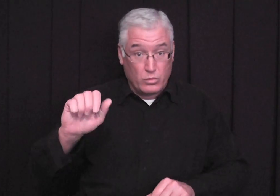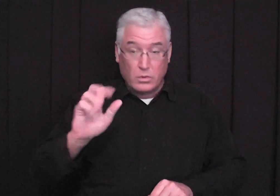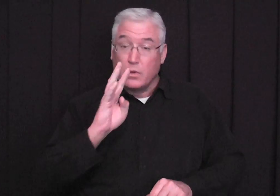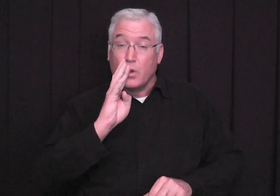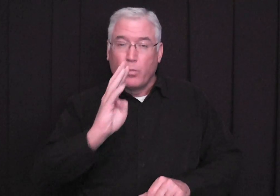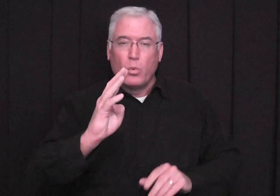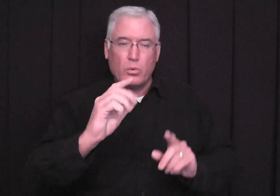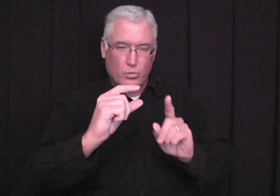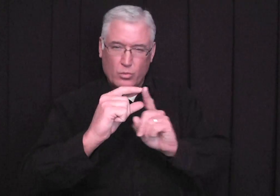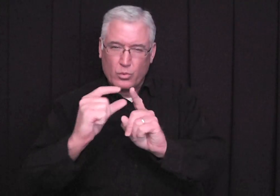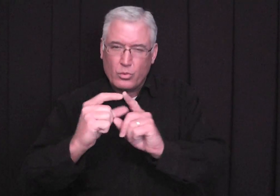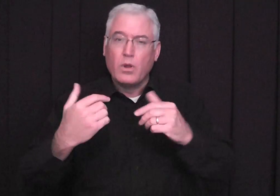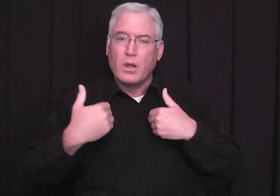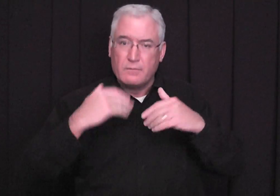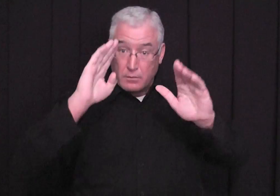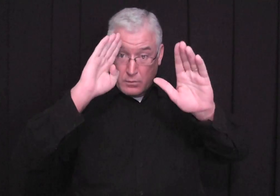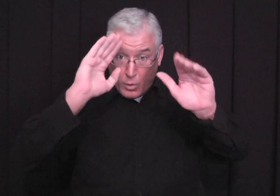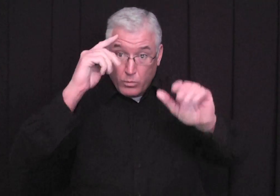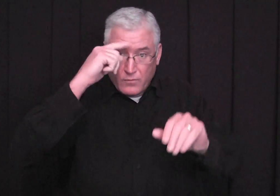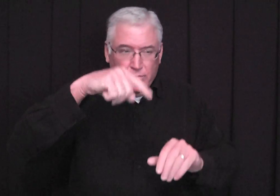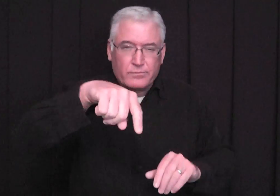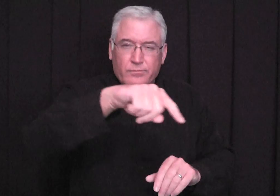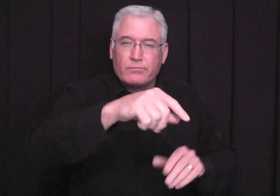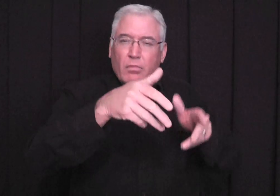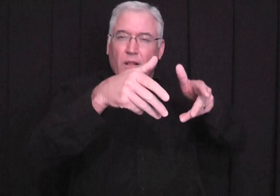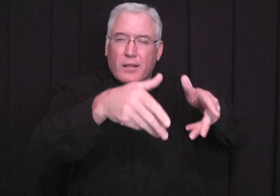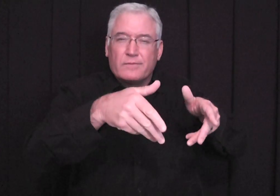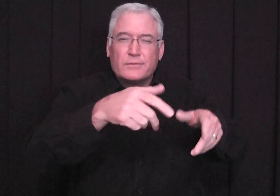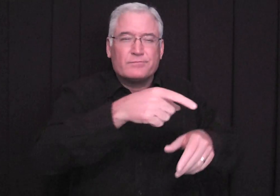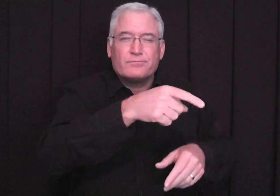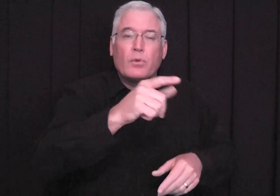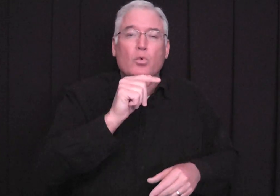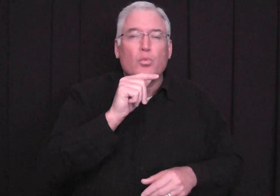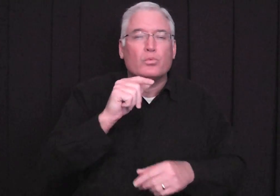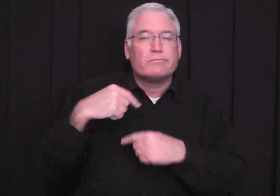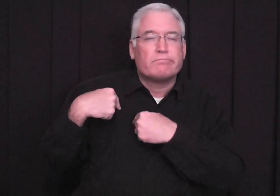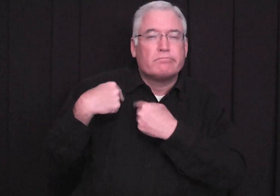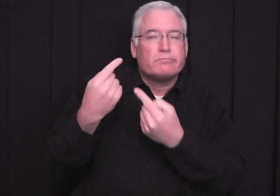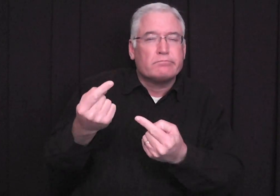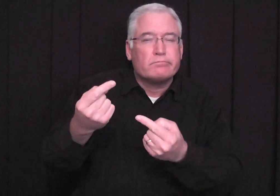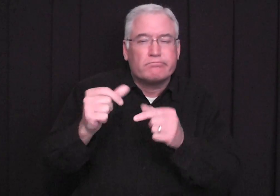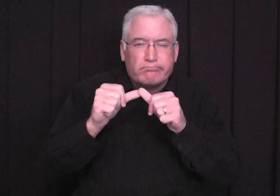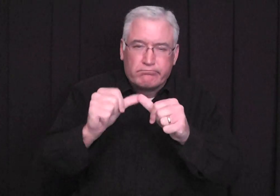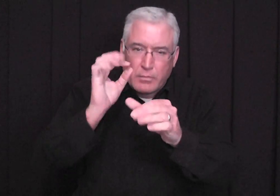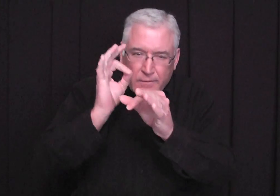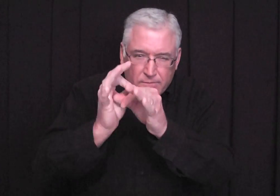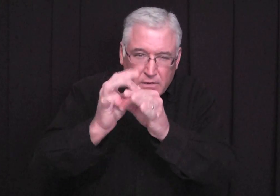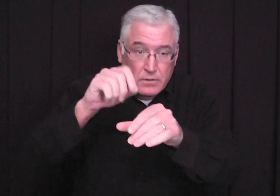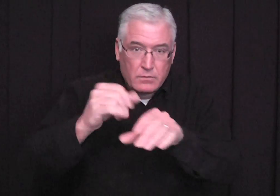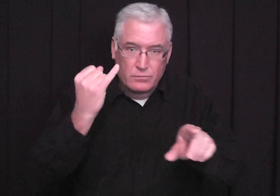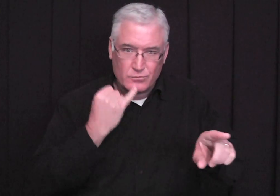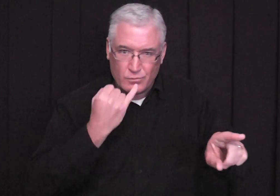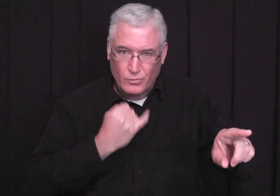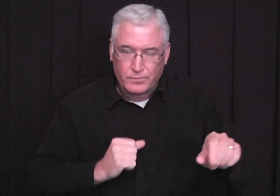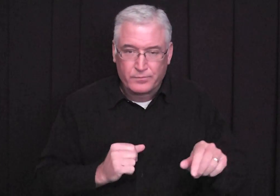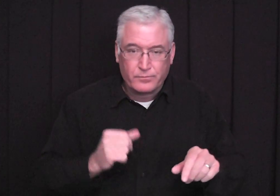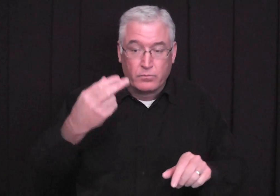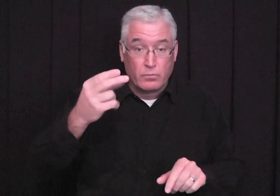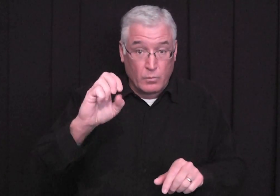But also Hosea spoke words of hope to the faithful remnant of Israel.